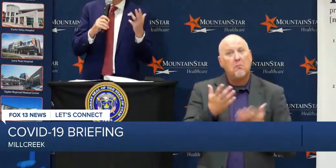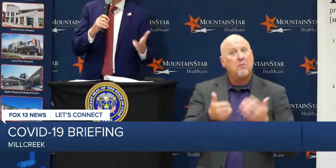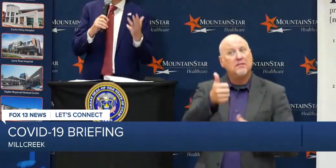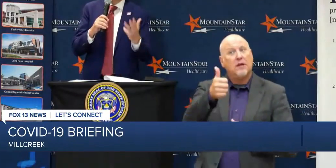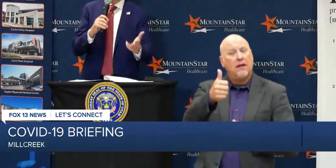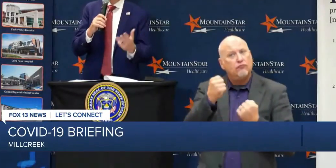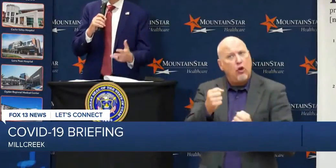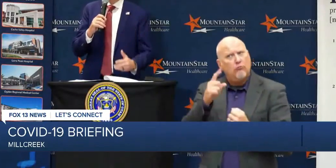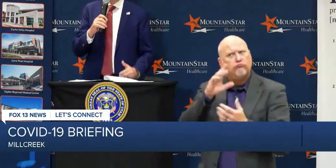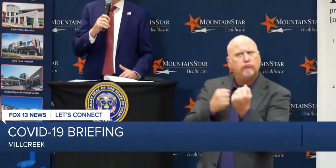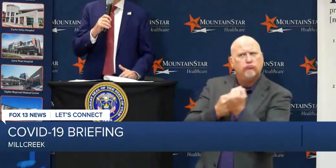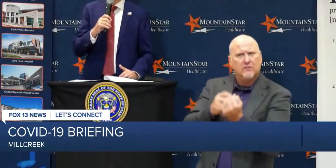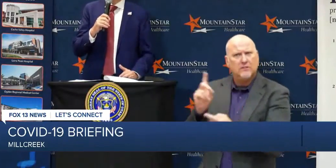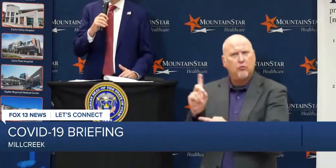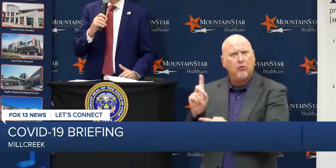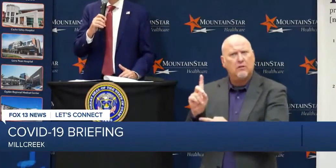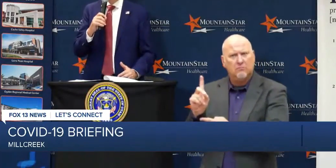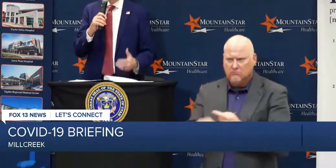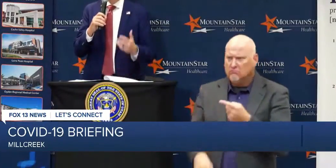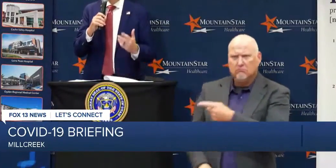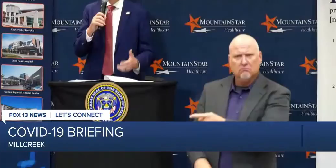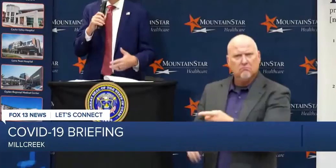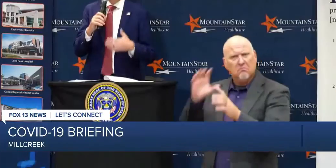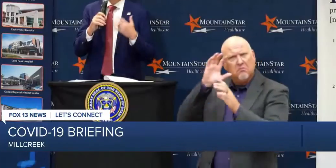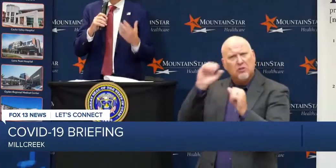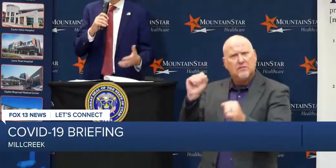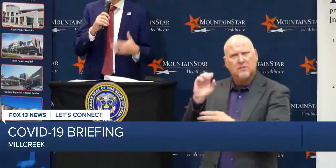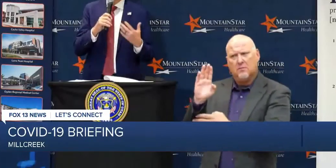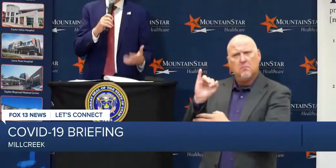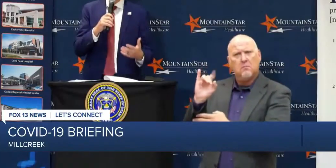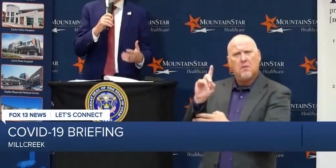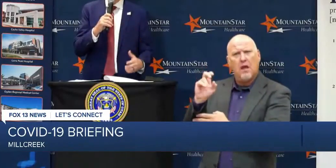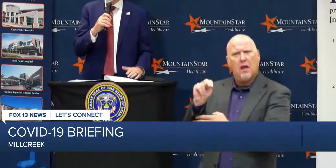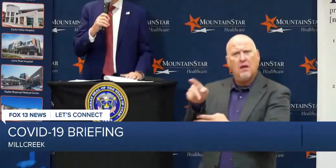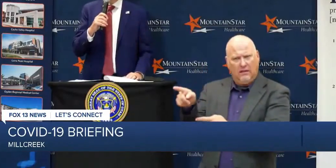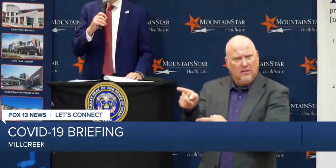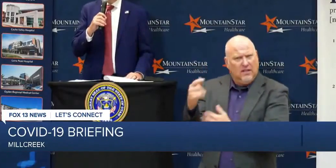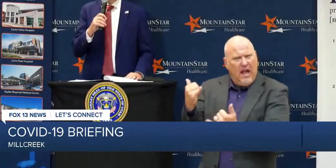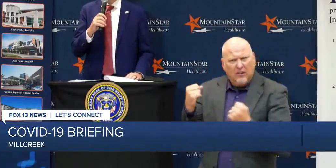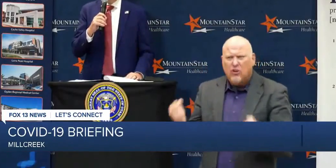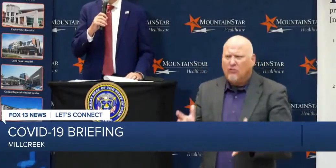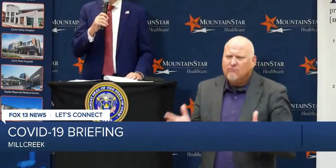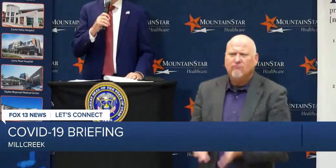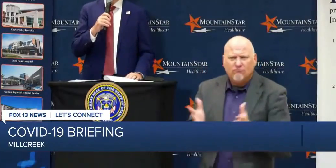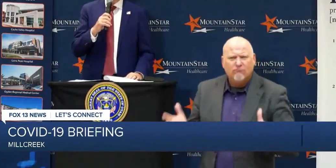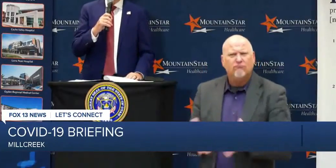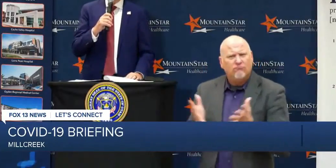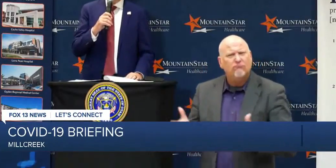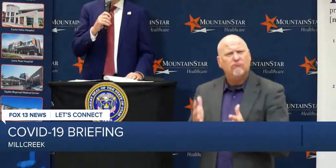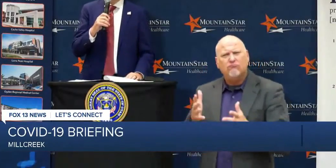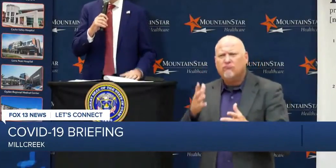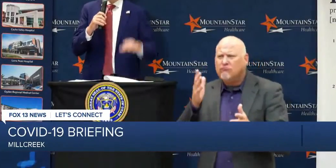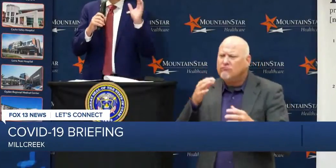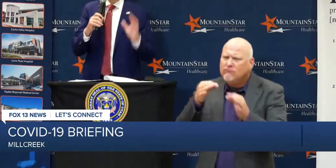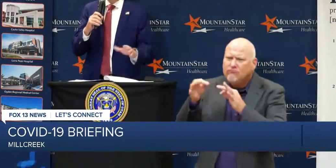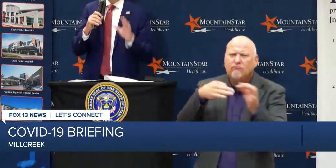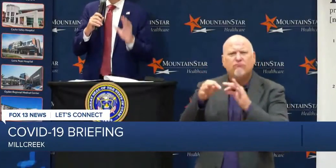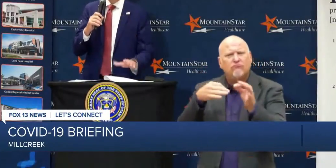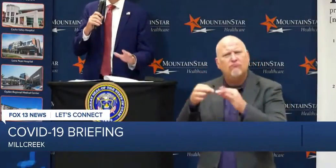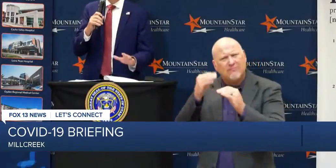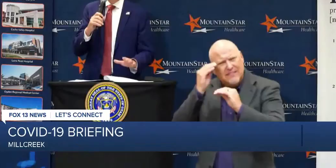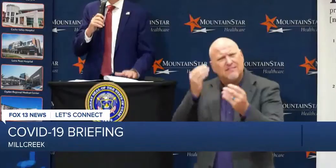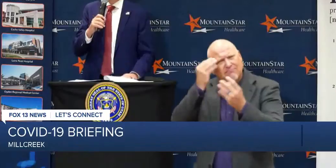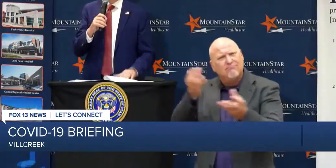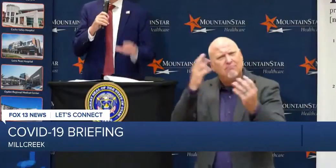that the president elected from your party, President Biden, who has over and over again encouraged people to get the vaccine. If you're